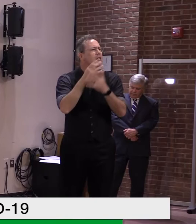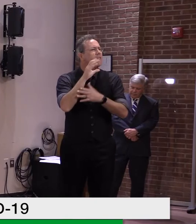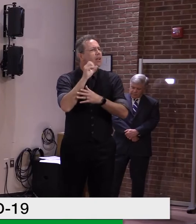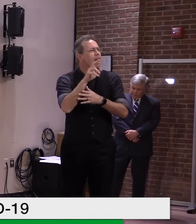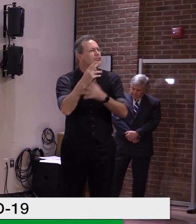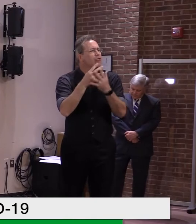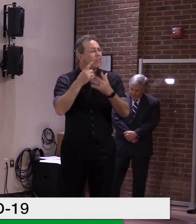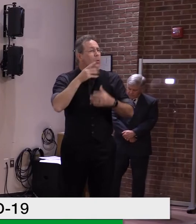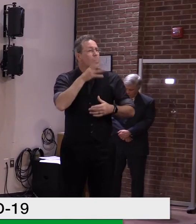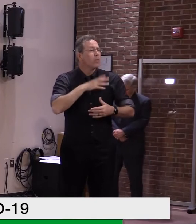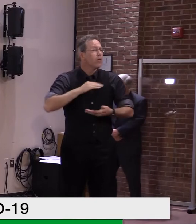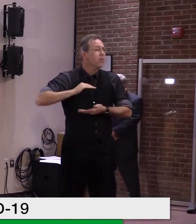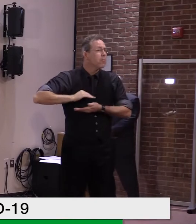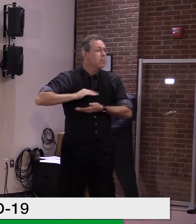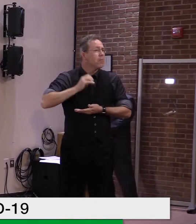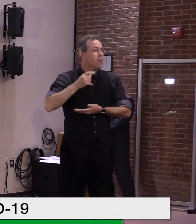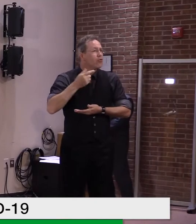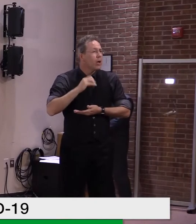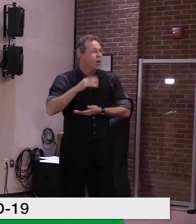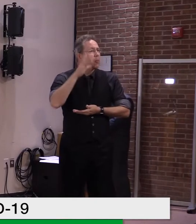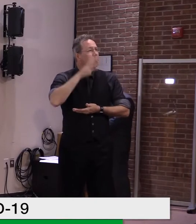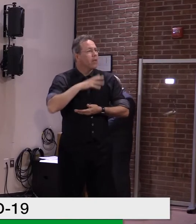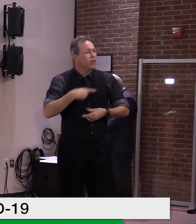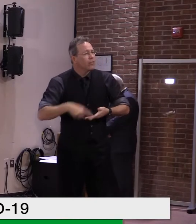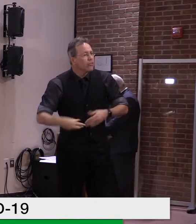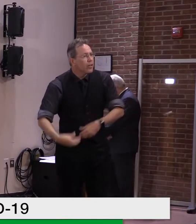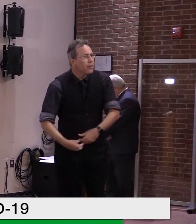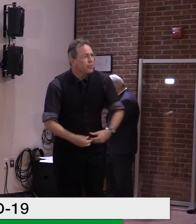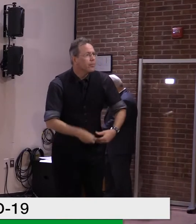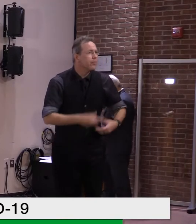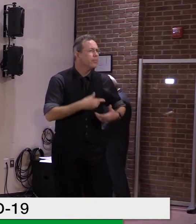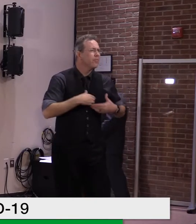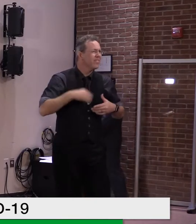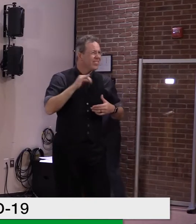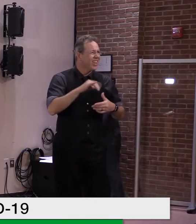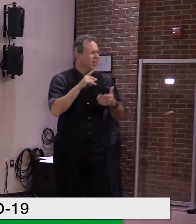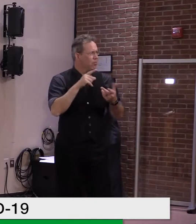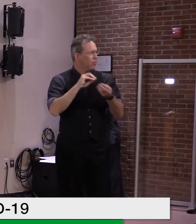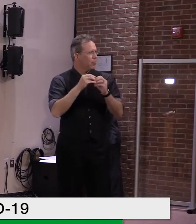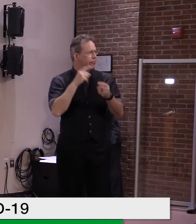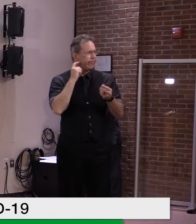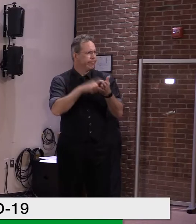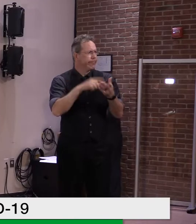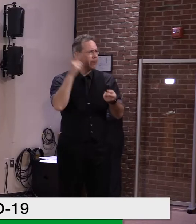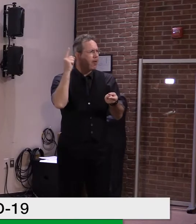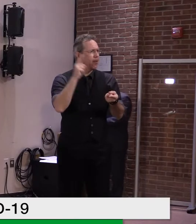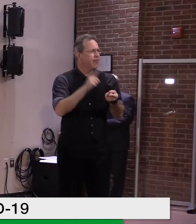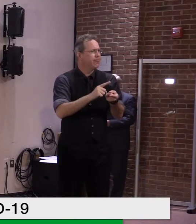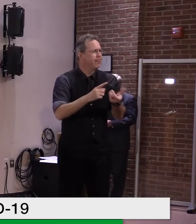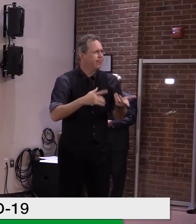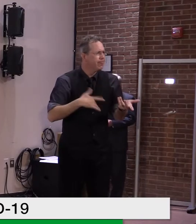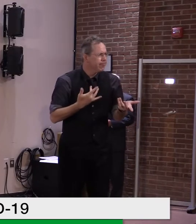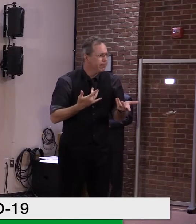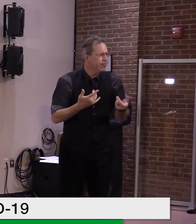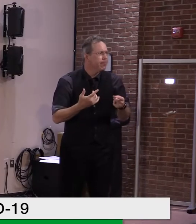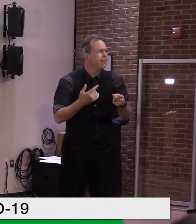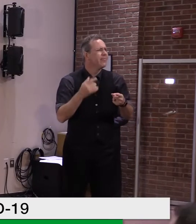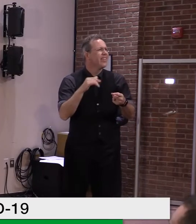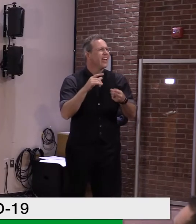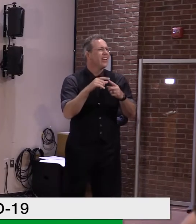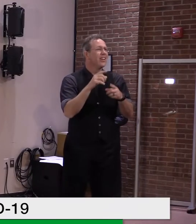with cancer and treating them. And then data from the National Cancer Institute is actually suggesting this could result in an